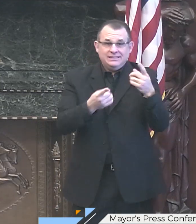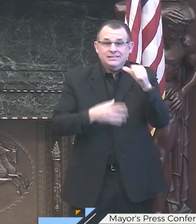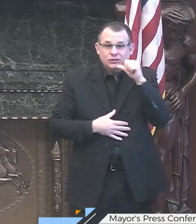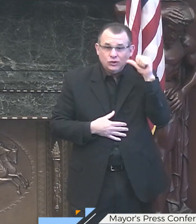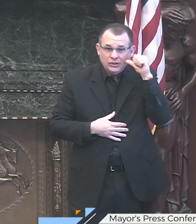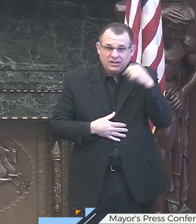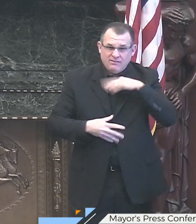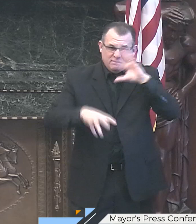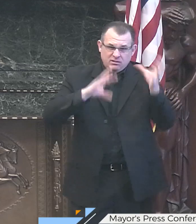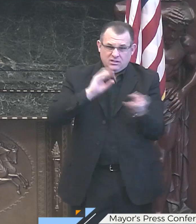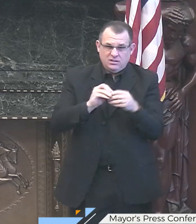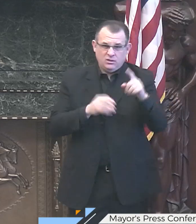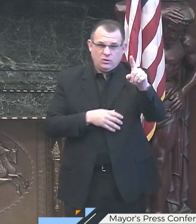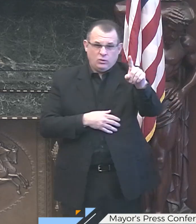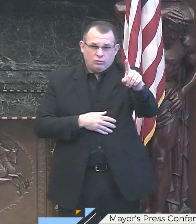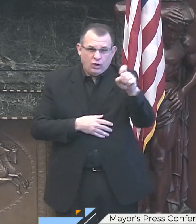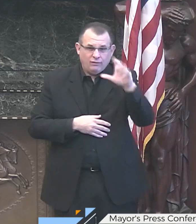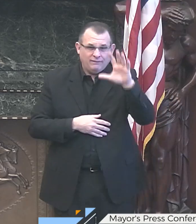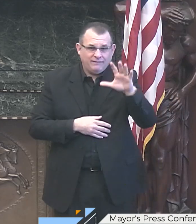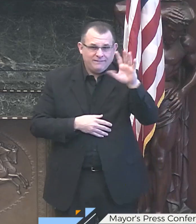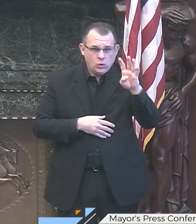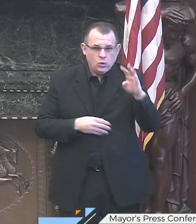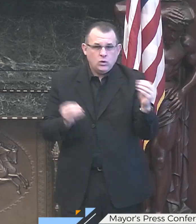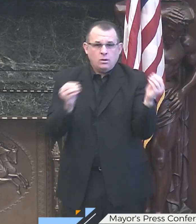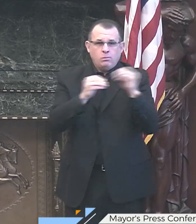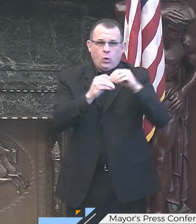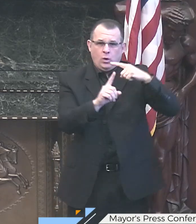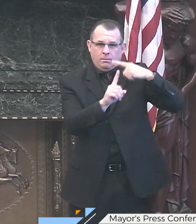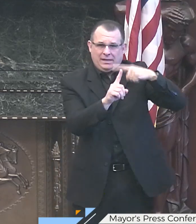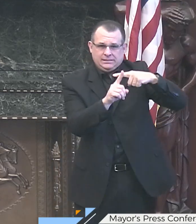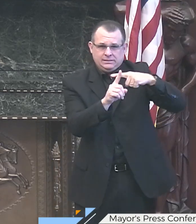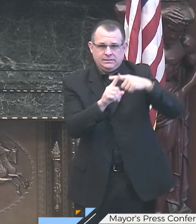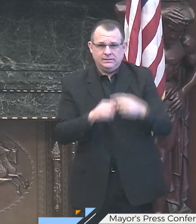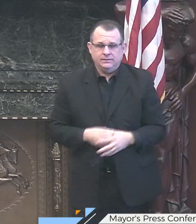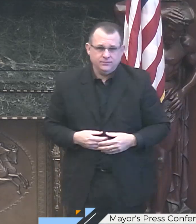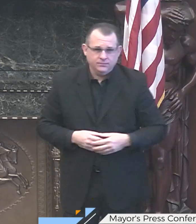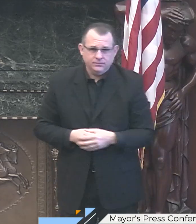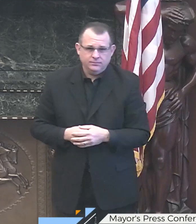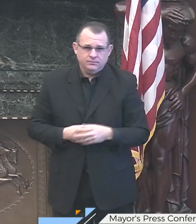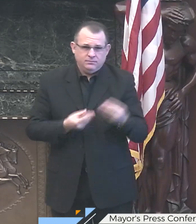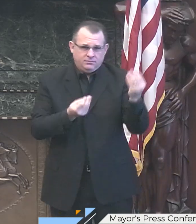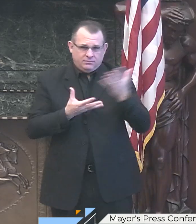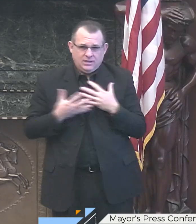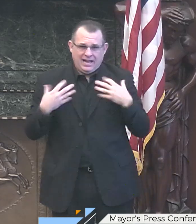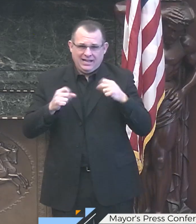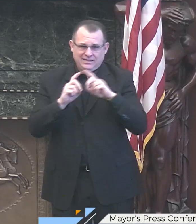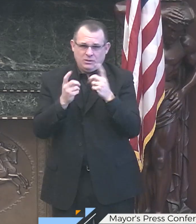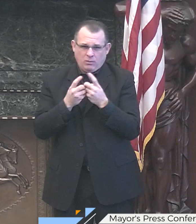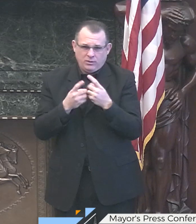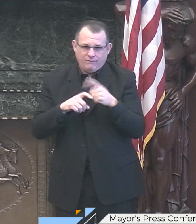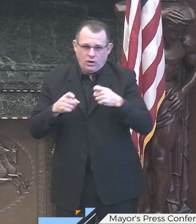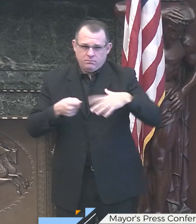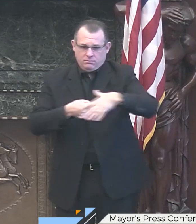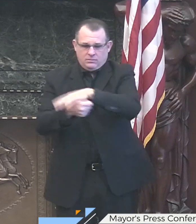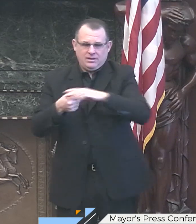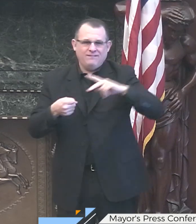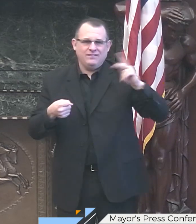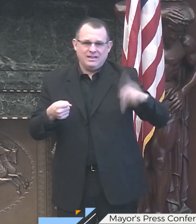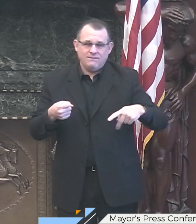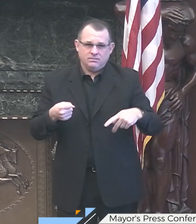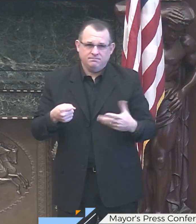new cases of coronavirus infection that have been reported to us in the health department among Philadelphia residents. That brings us to a total